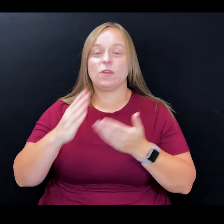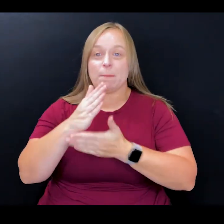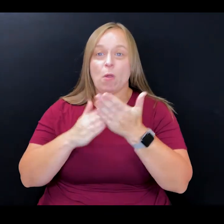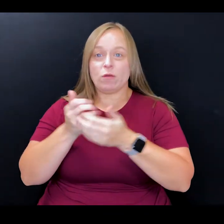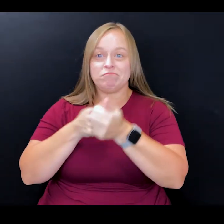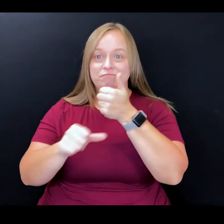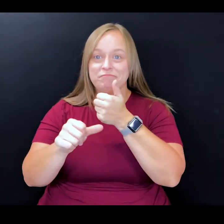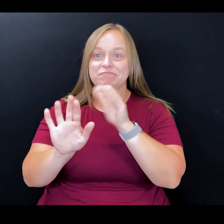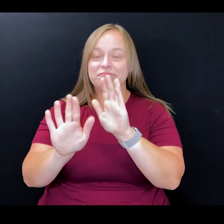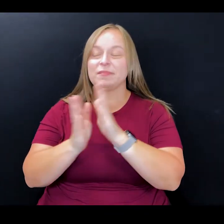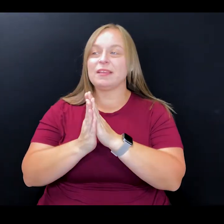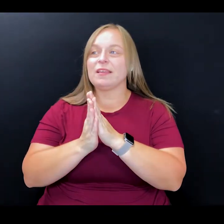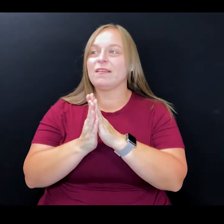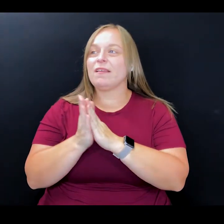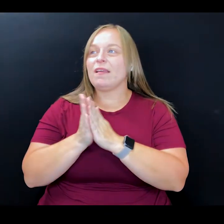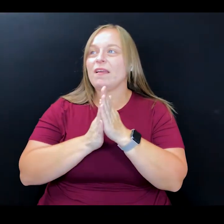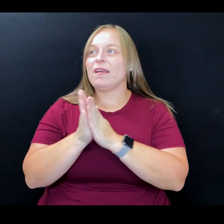a component of